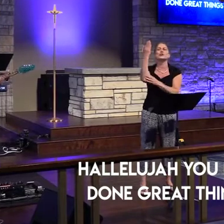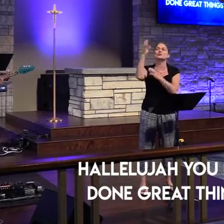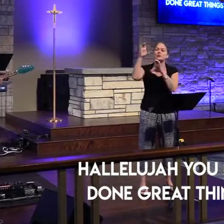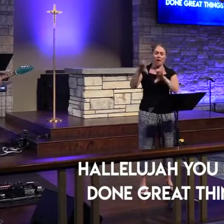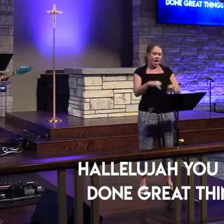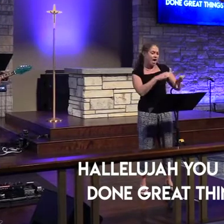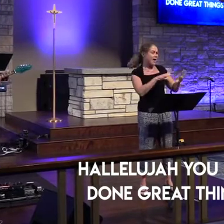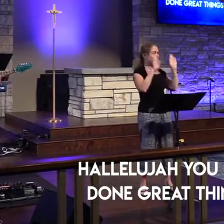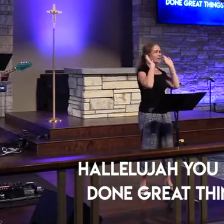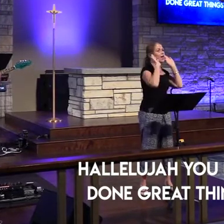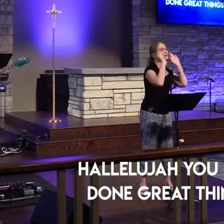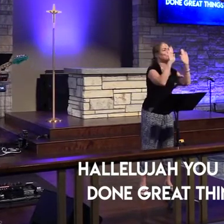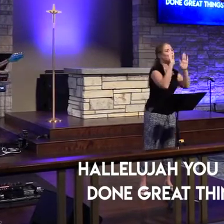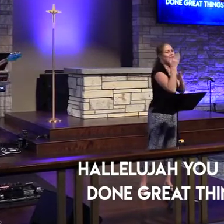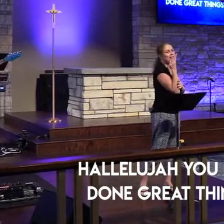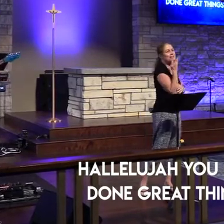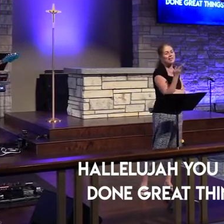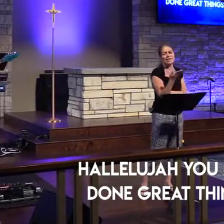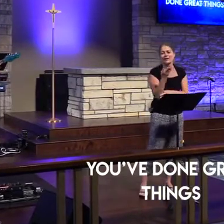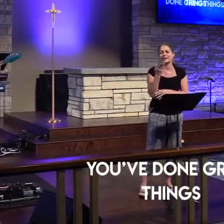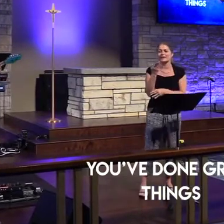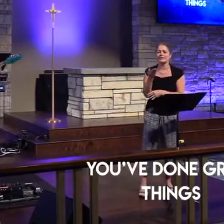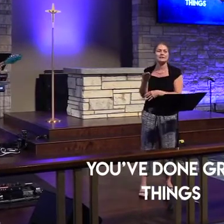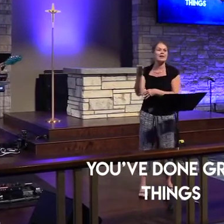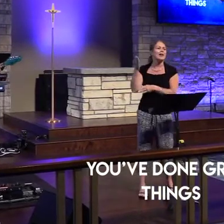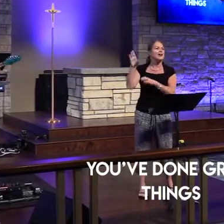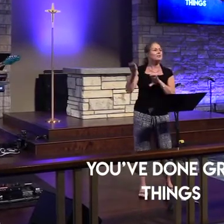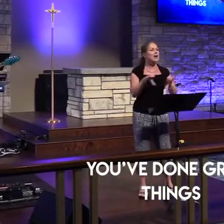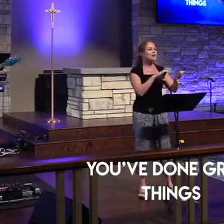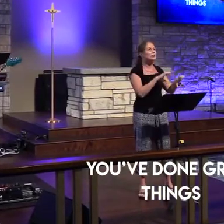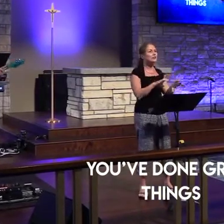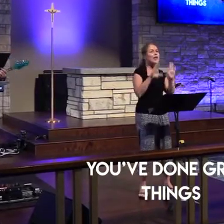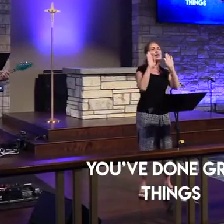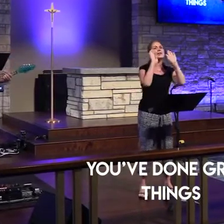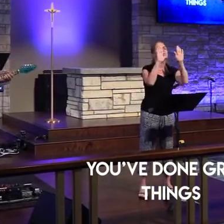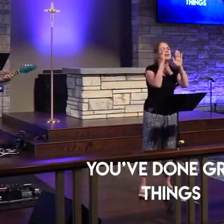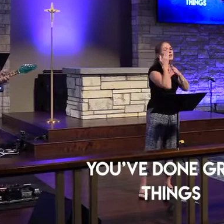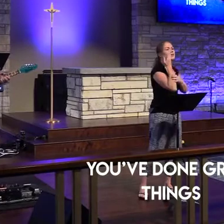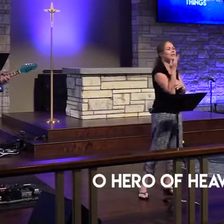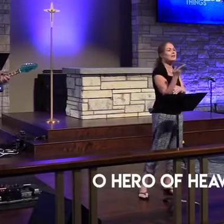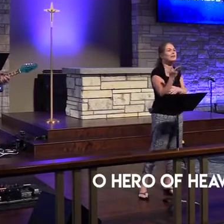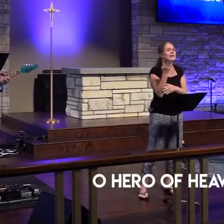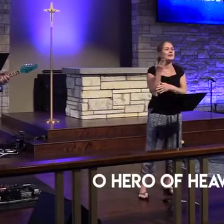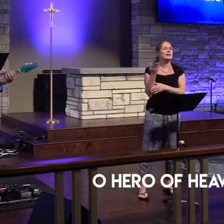Hallelujah, you have done great things. You've done great